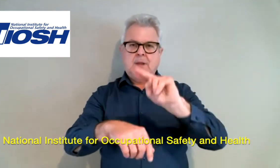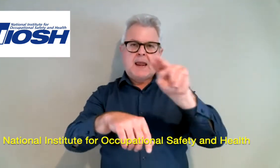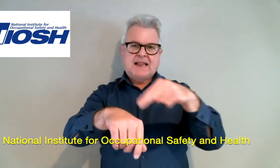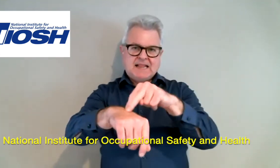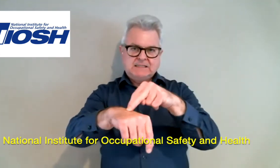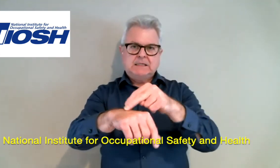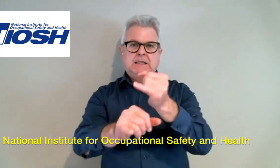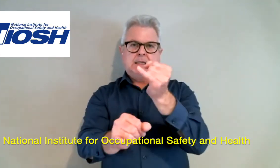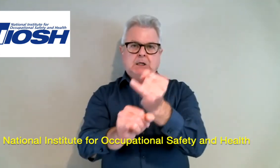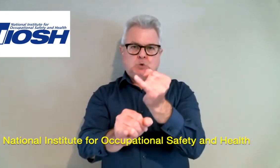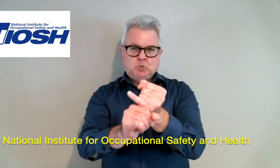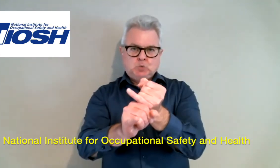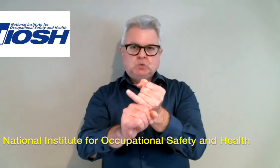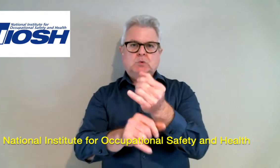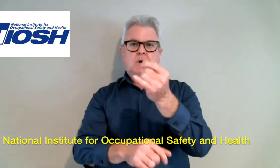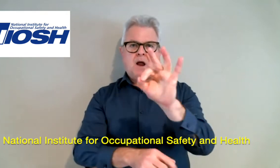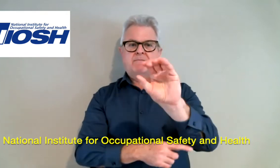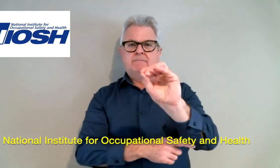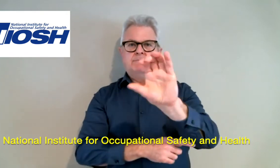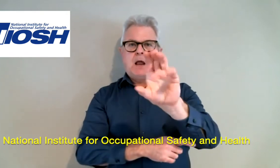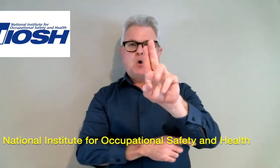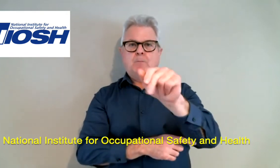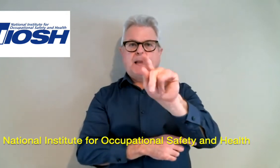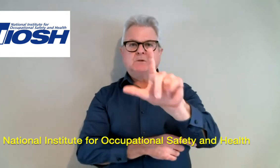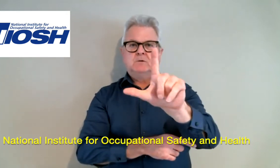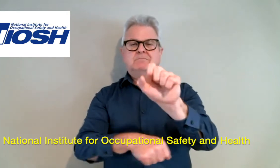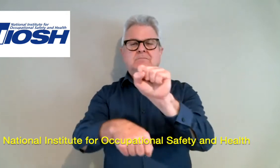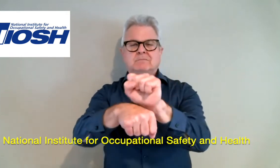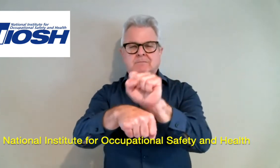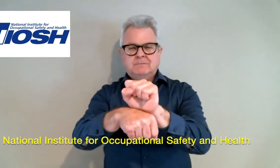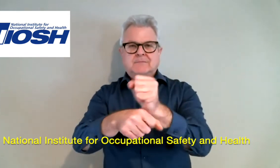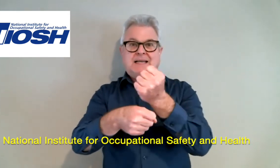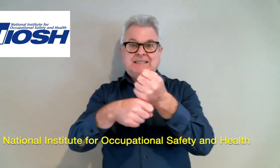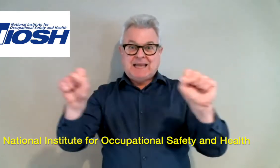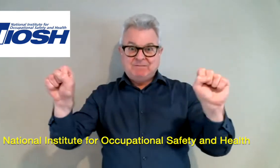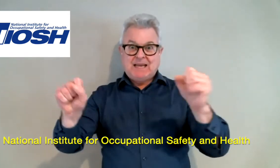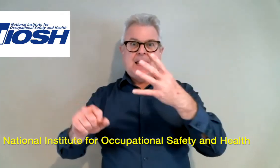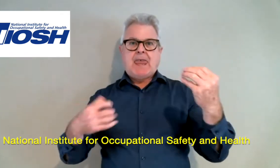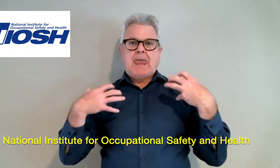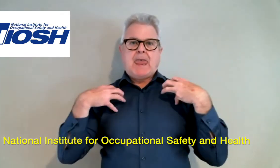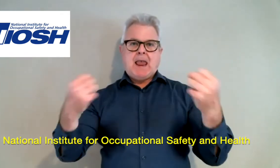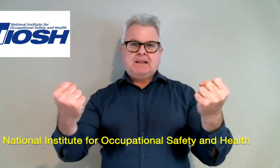which means the National Institute for Occupational Safety and Health,